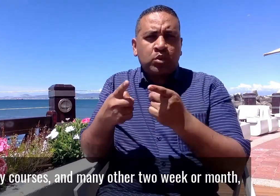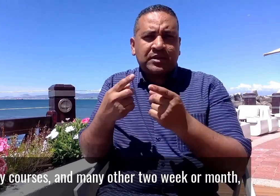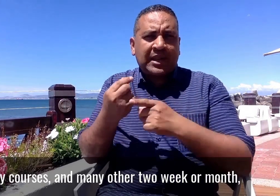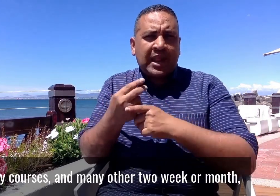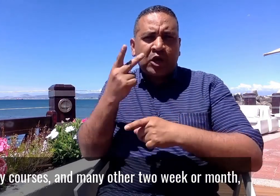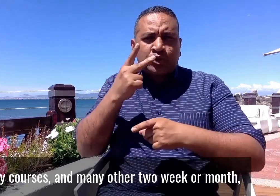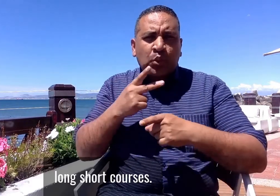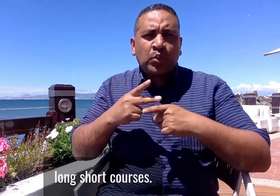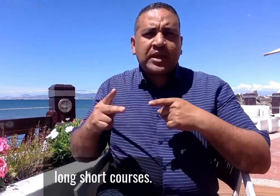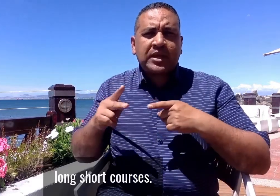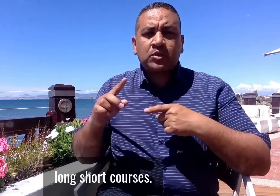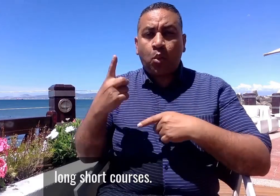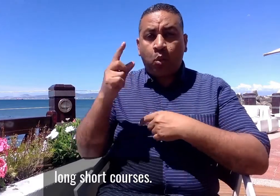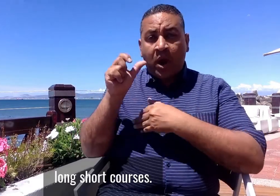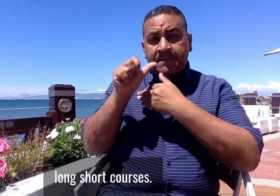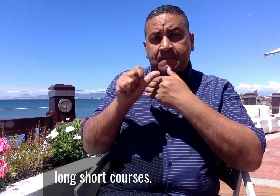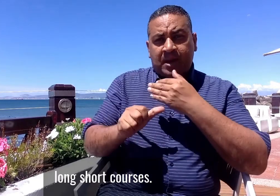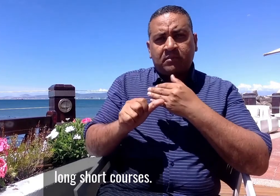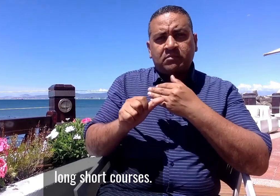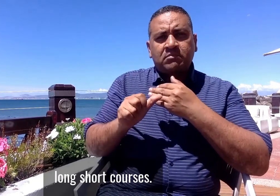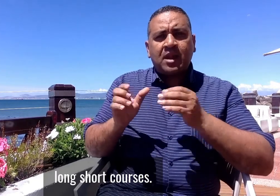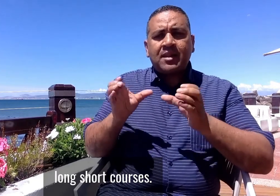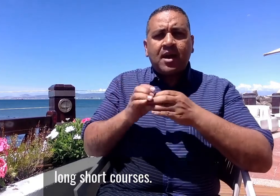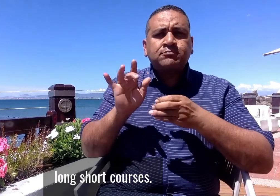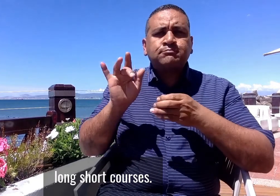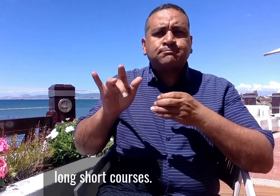2-week or month-long short courses.